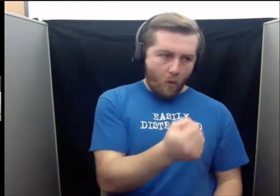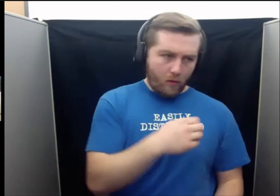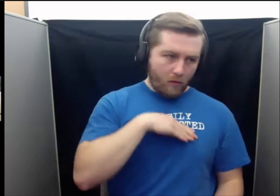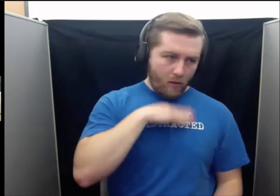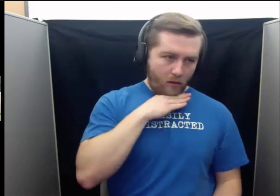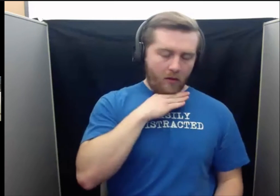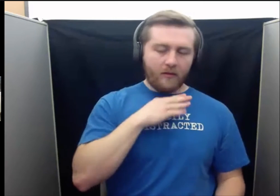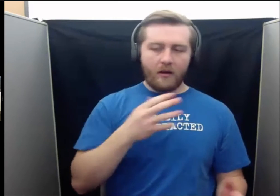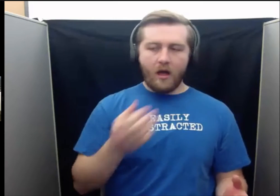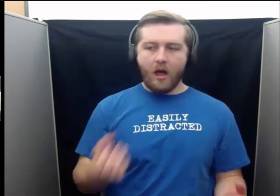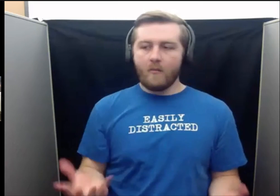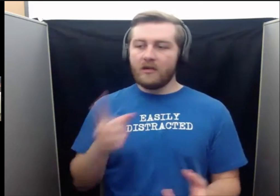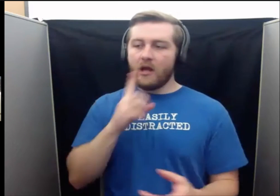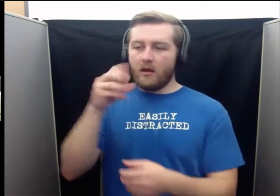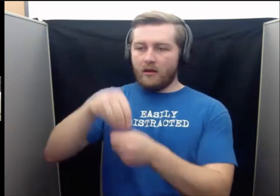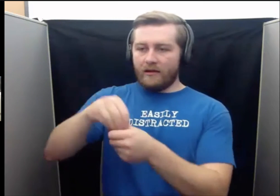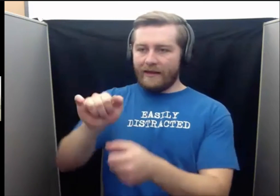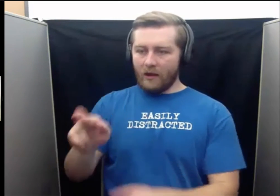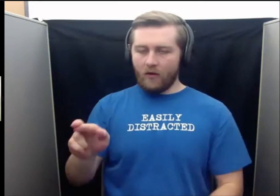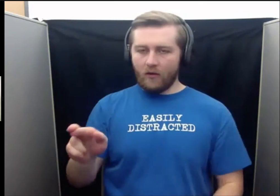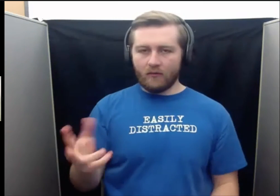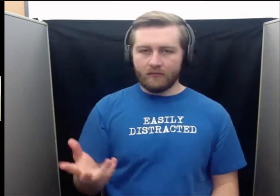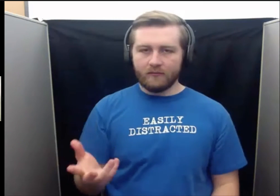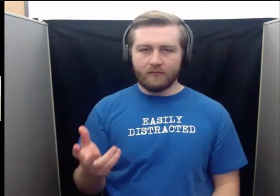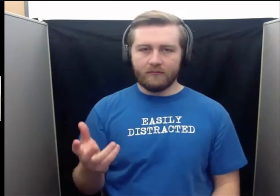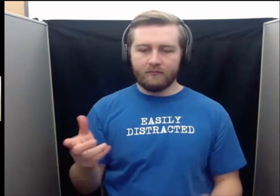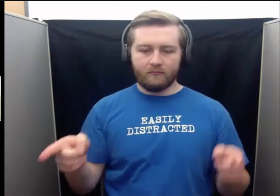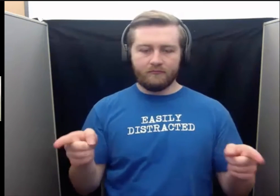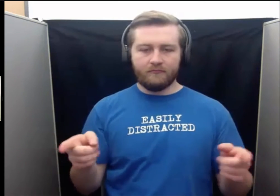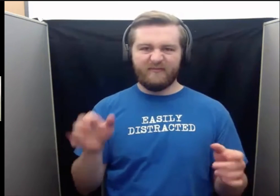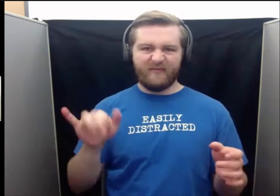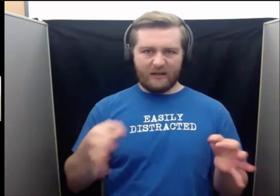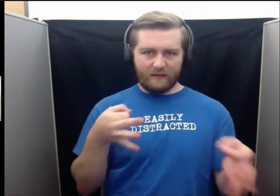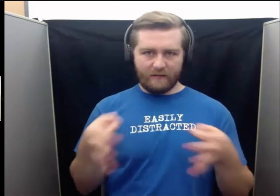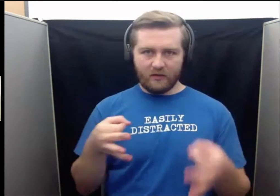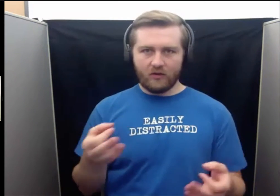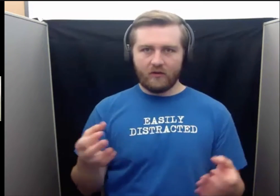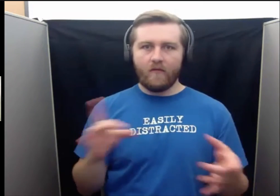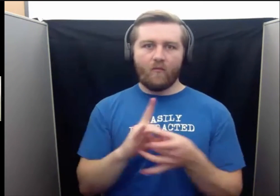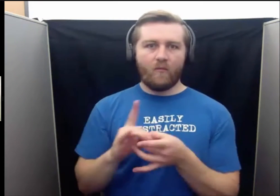you look at air, this is the property we need to discuss.